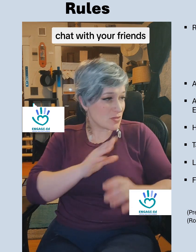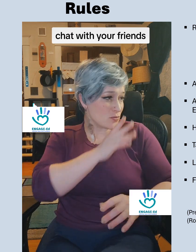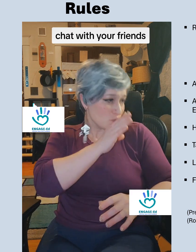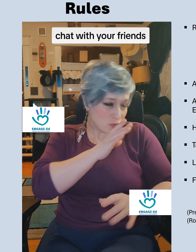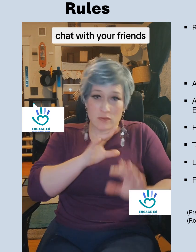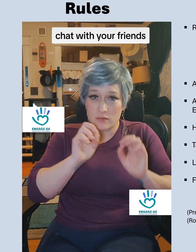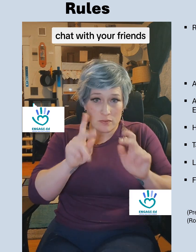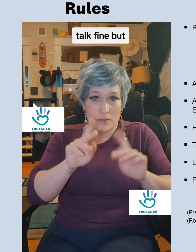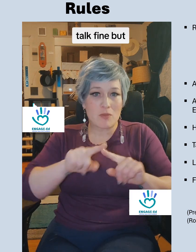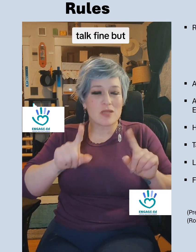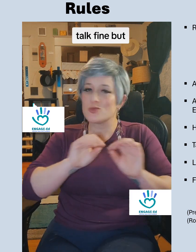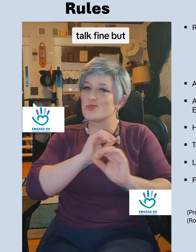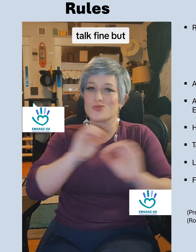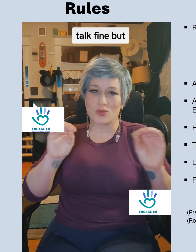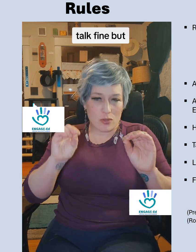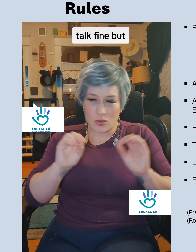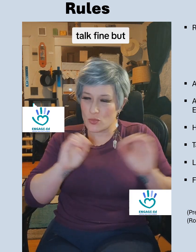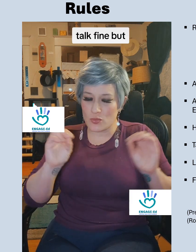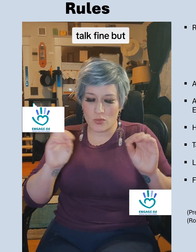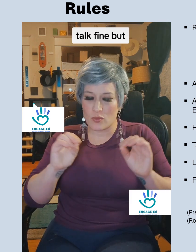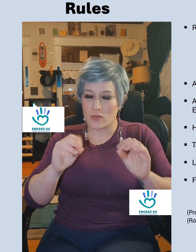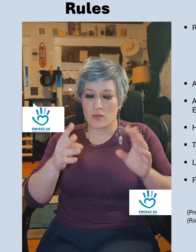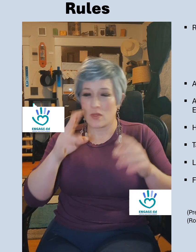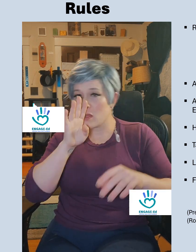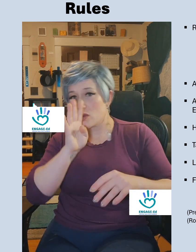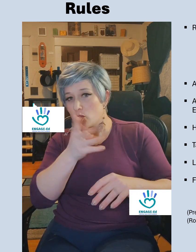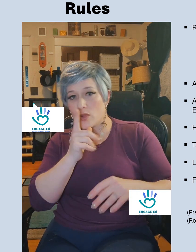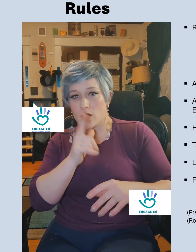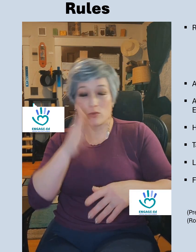with your friends, talk, fine. But